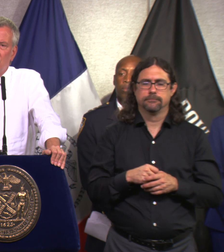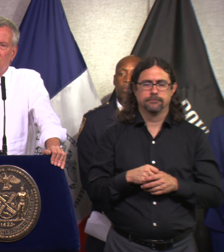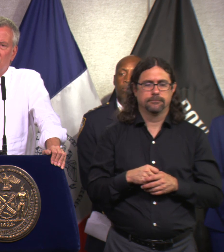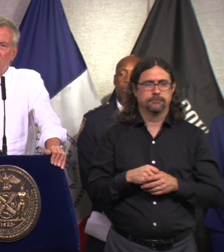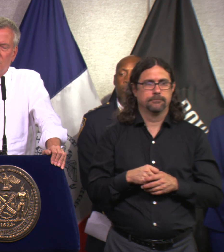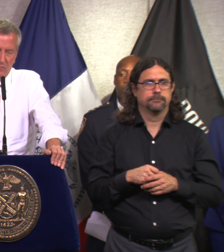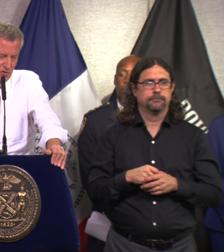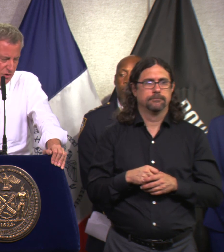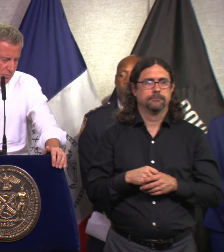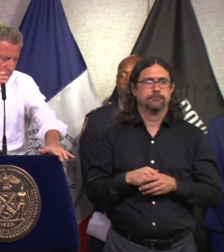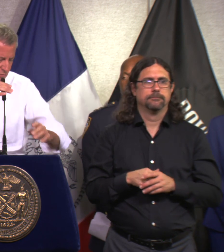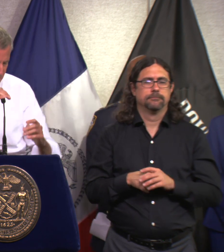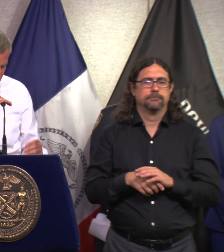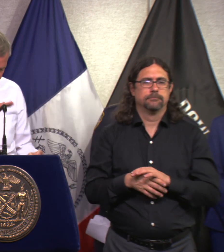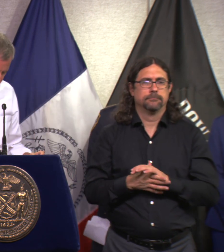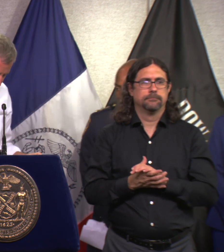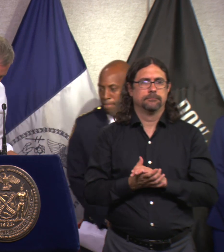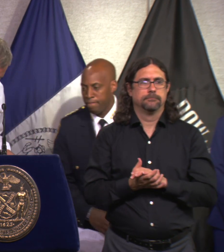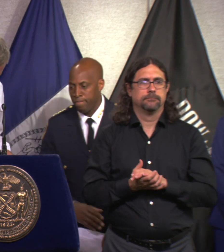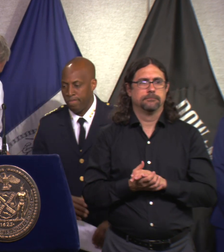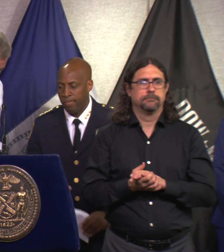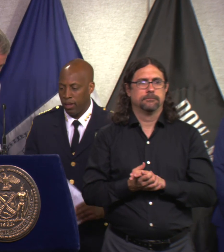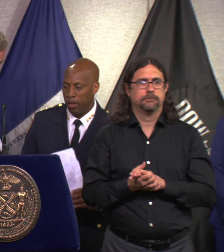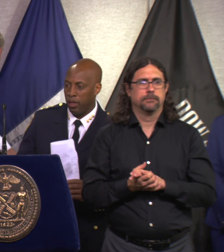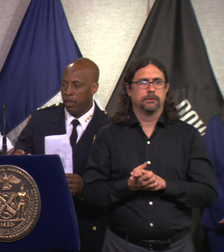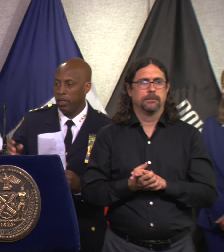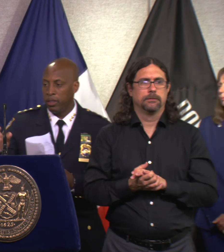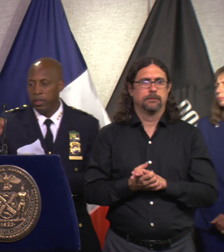then I have another question. Sure.